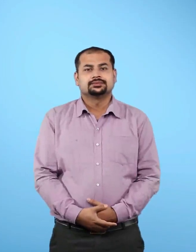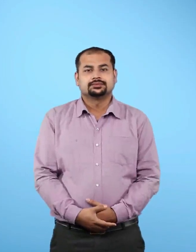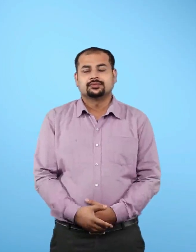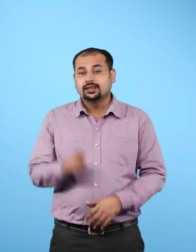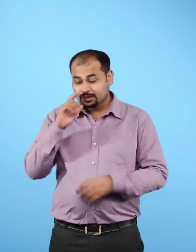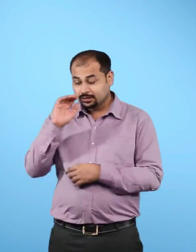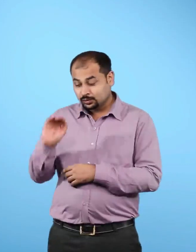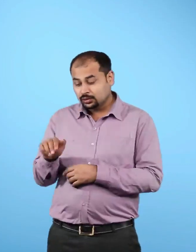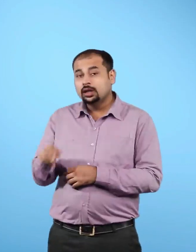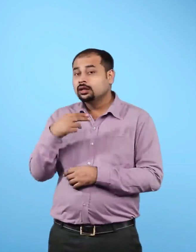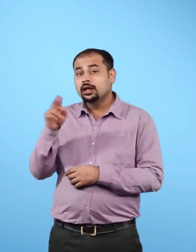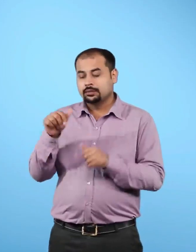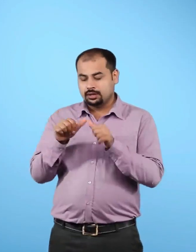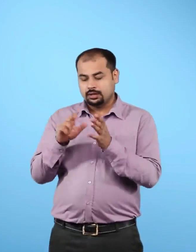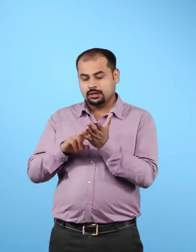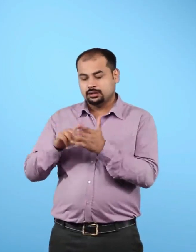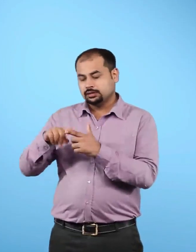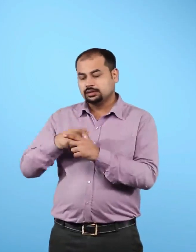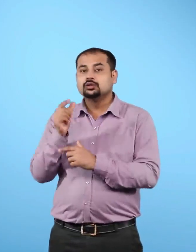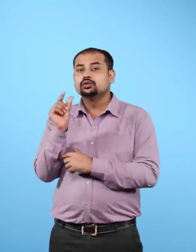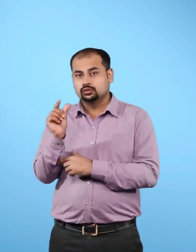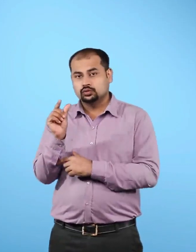We can see that Anju used a lens